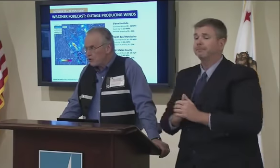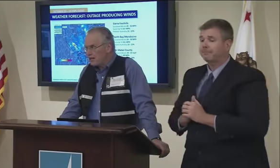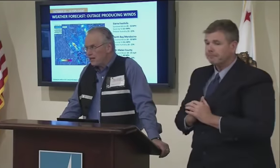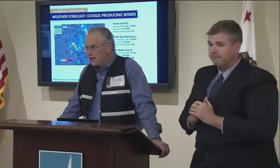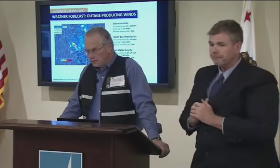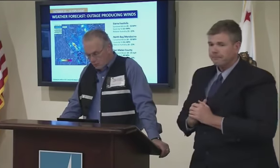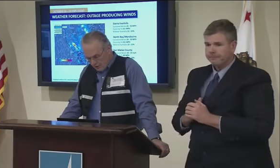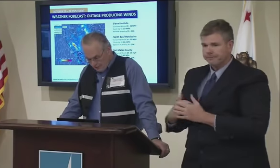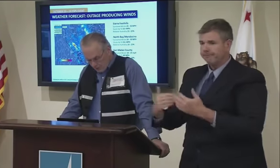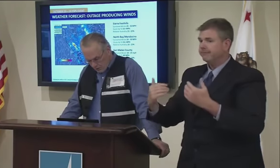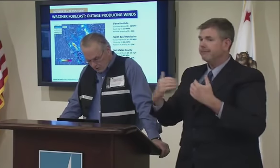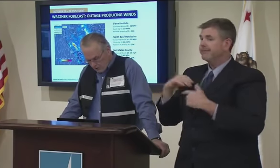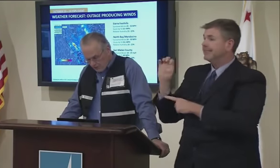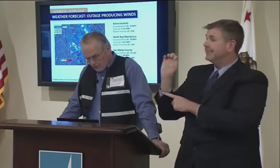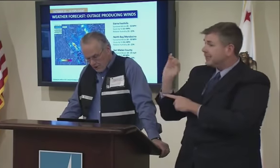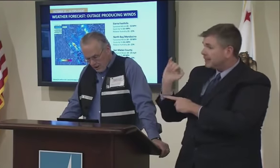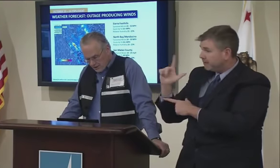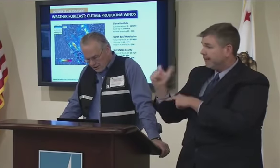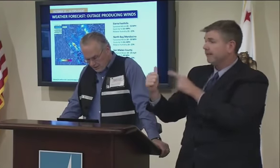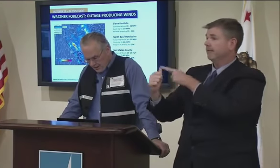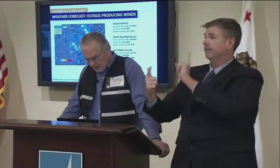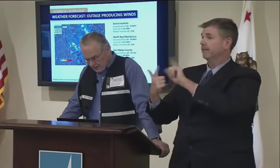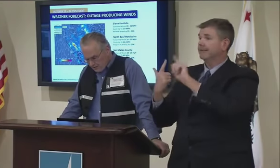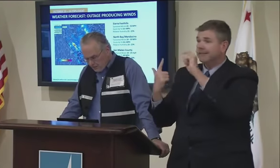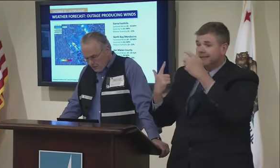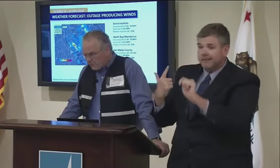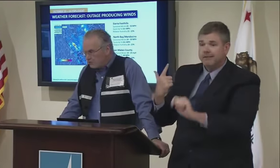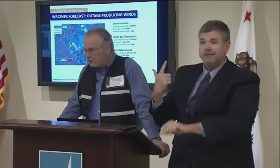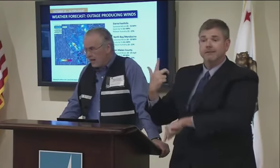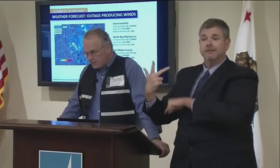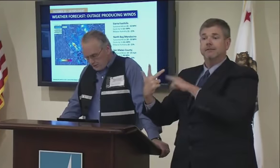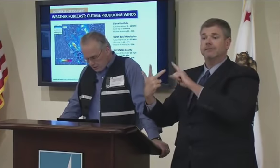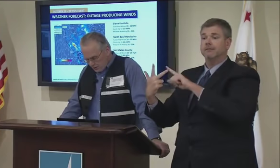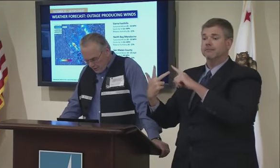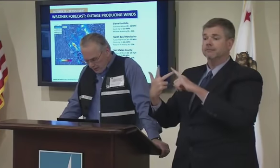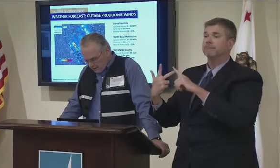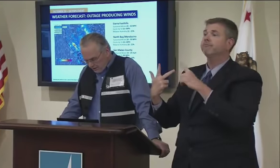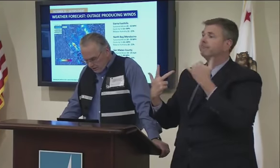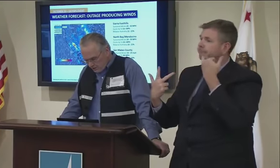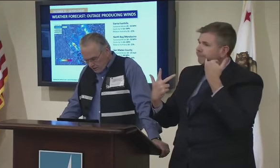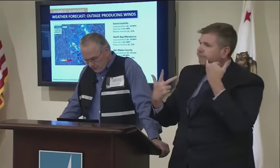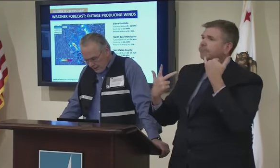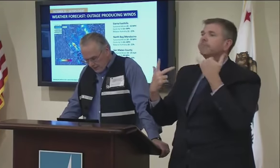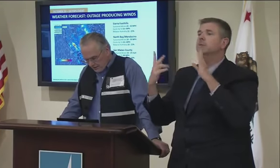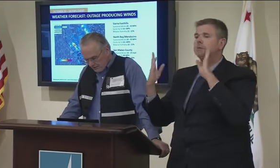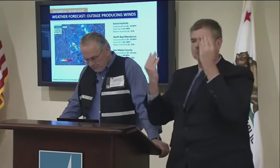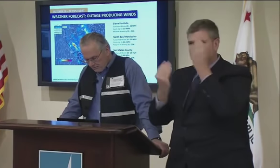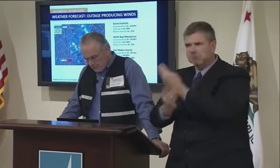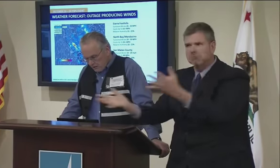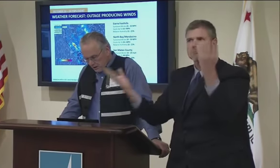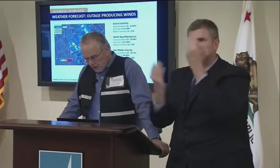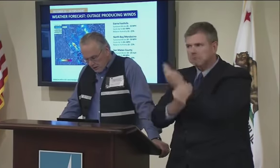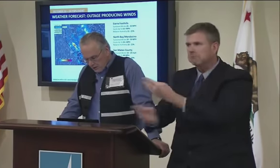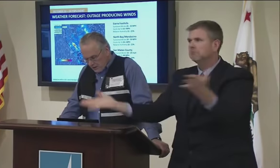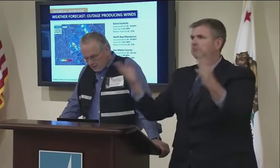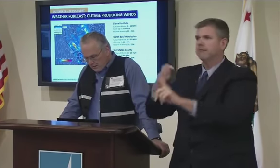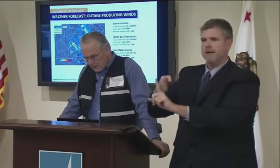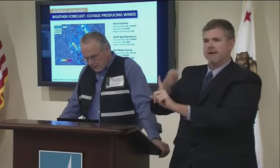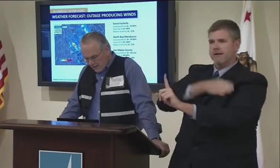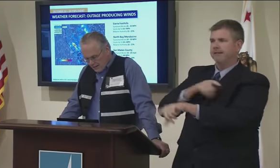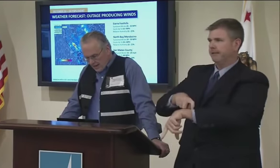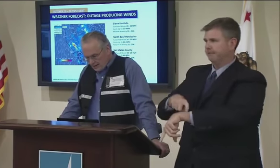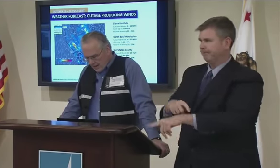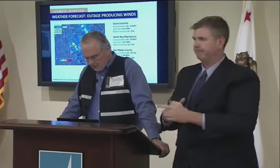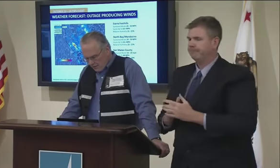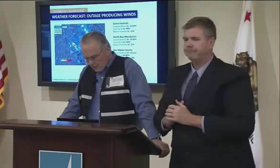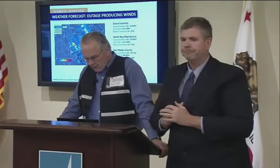at 48, 24, and 4 hours in advance for the vast majority of customers impacted. If we didn't meet